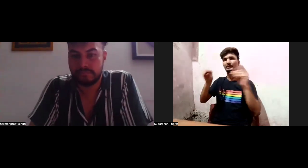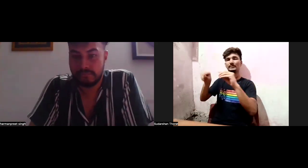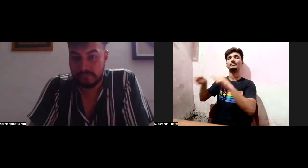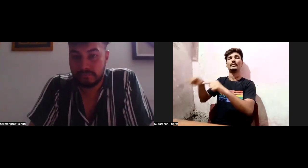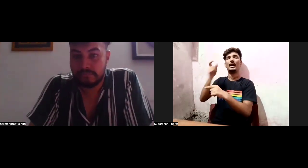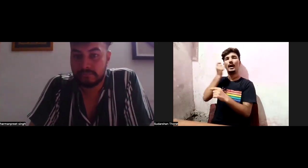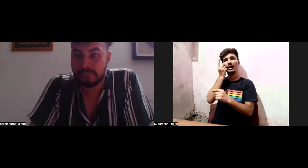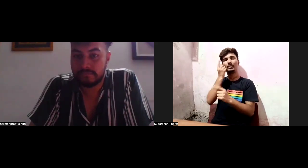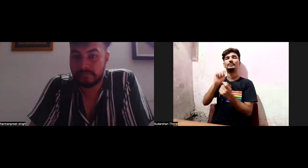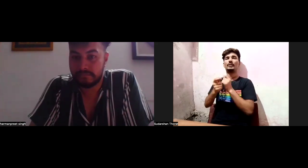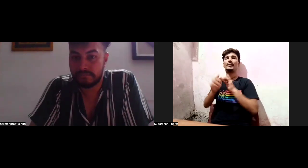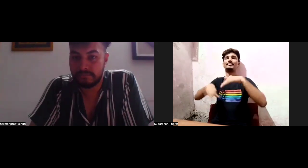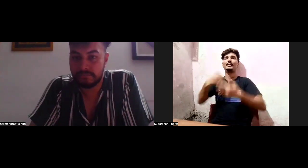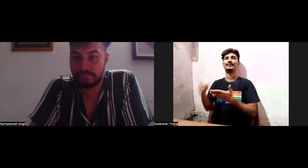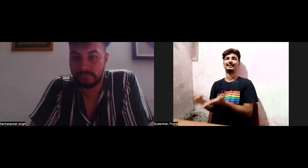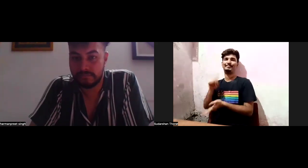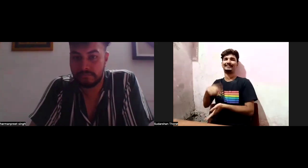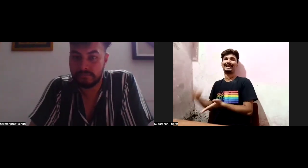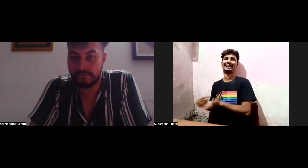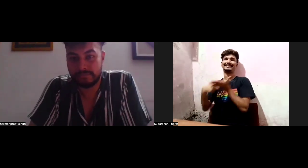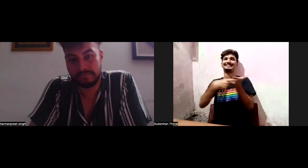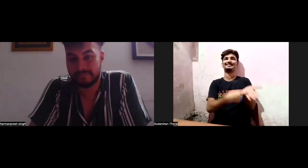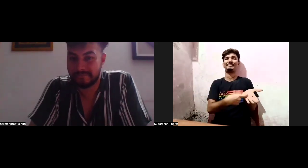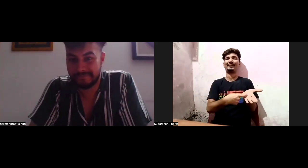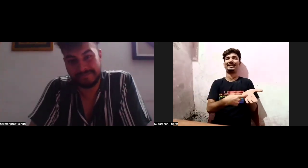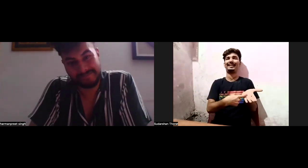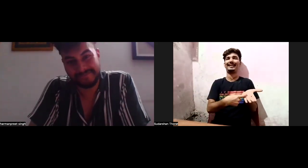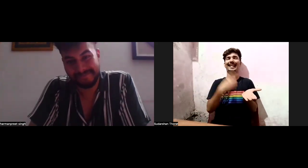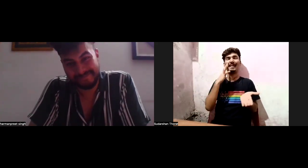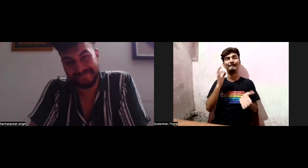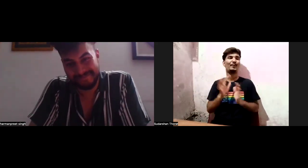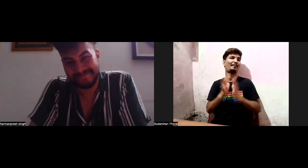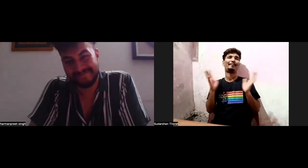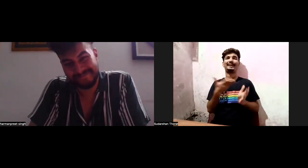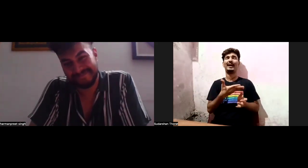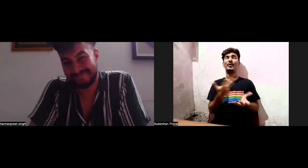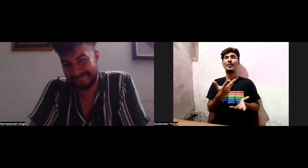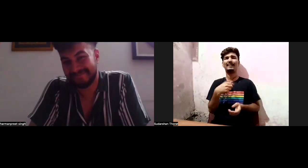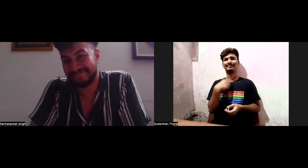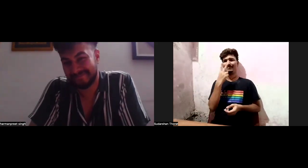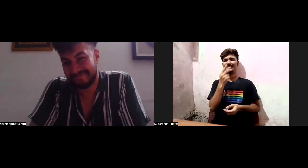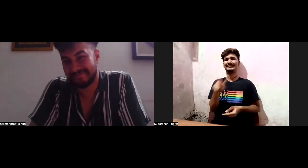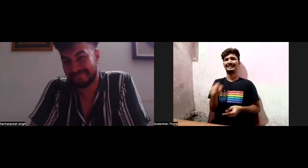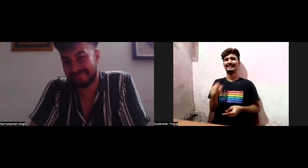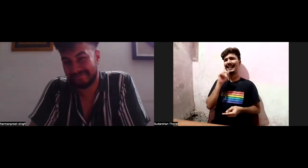can explain them what is our challenges we face within the deaf community itself, and they can make the impact,